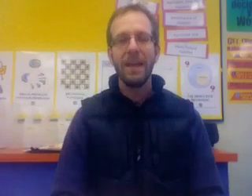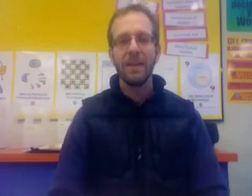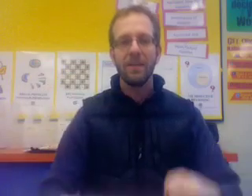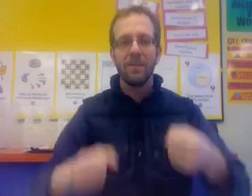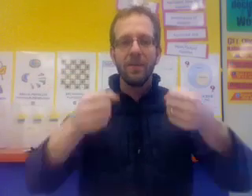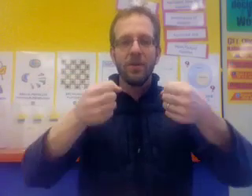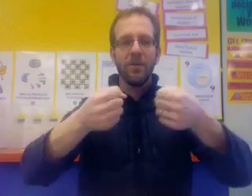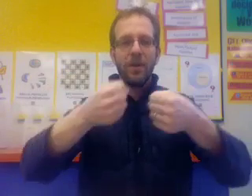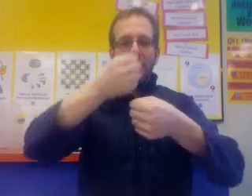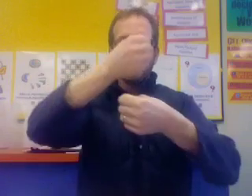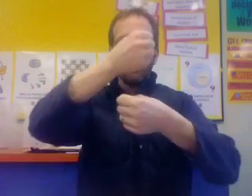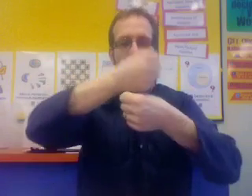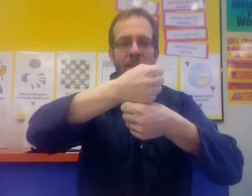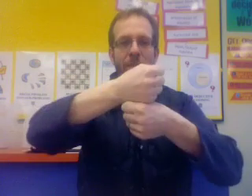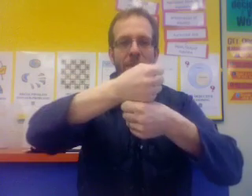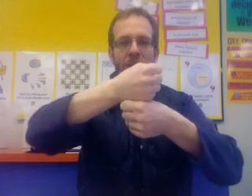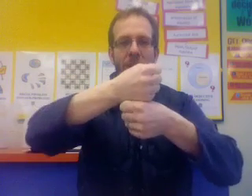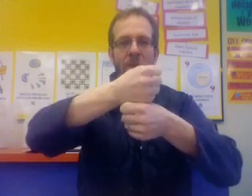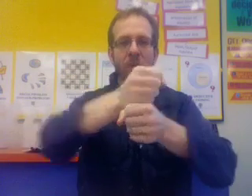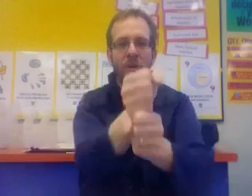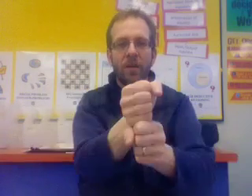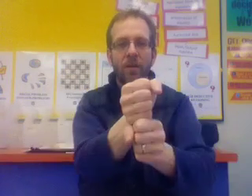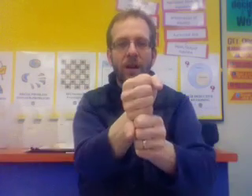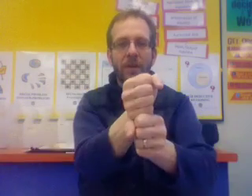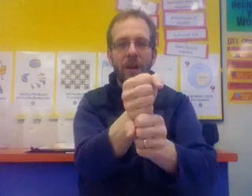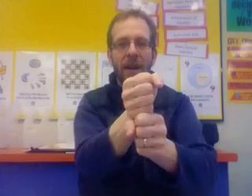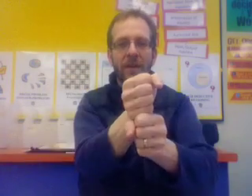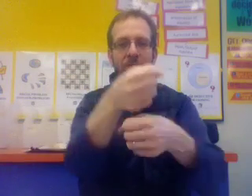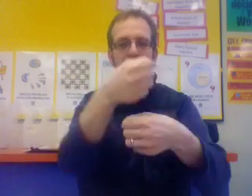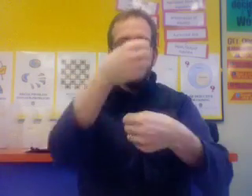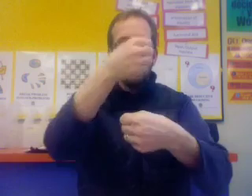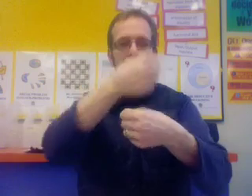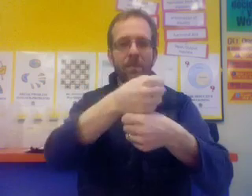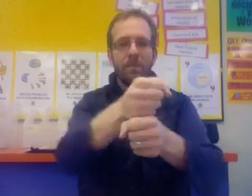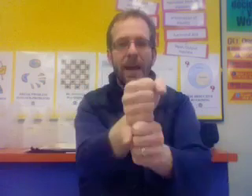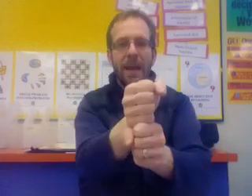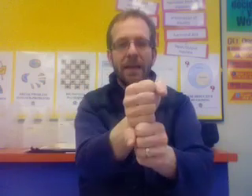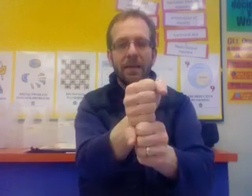make, two fists, one on top of the other, and you grind your hand. Make.